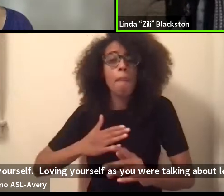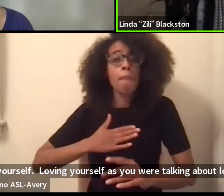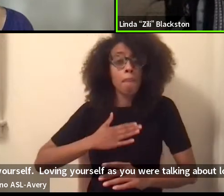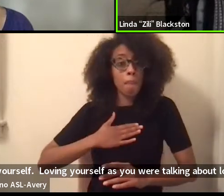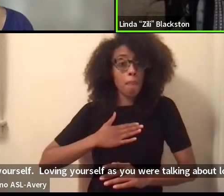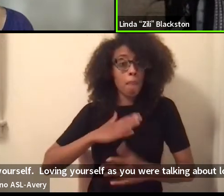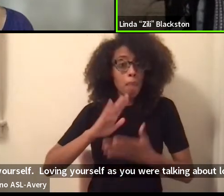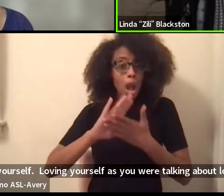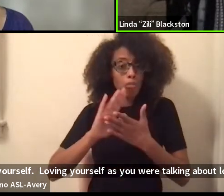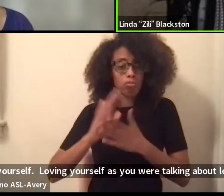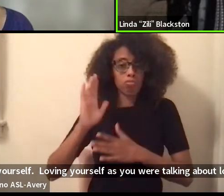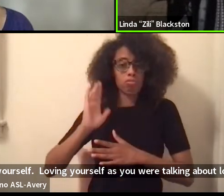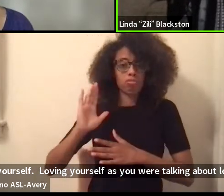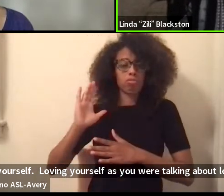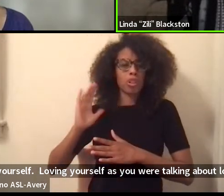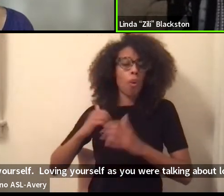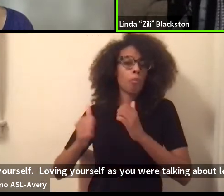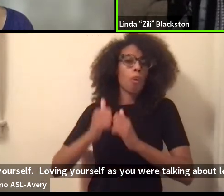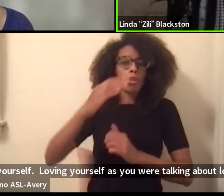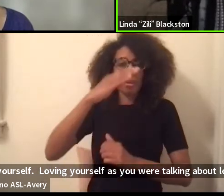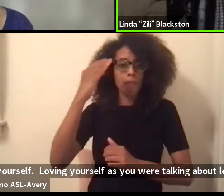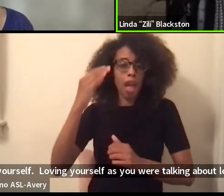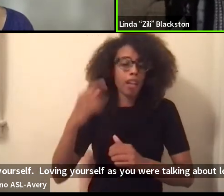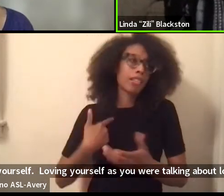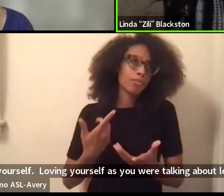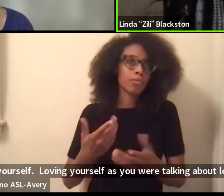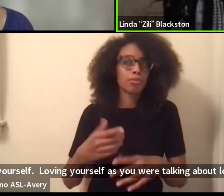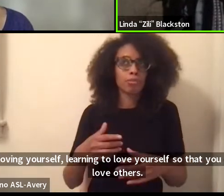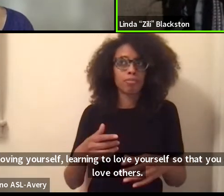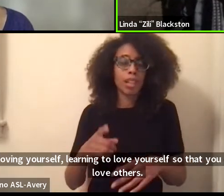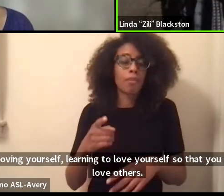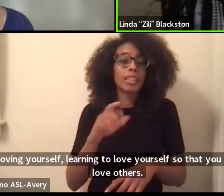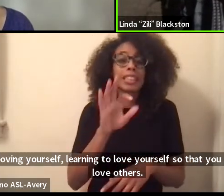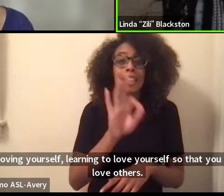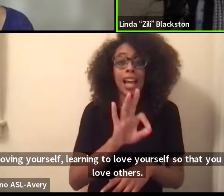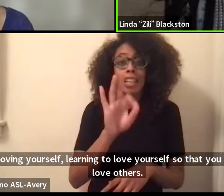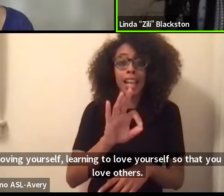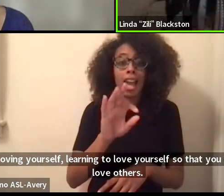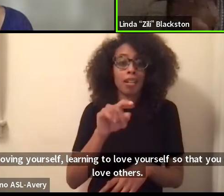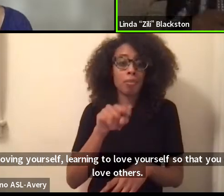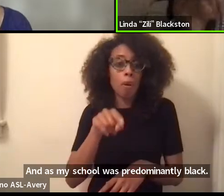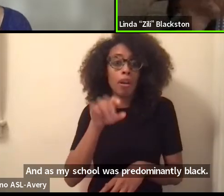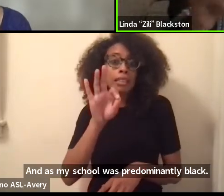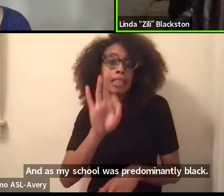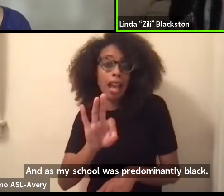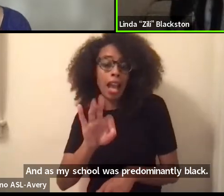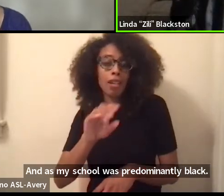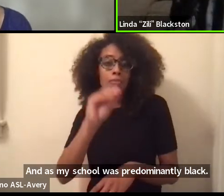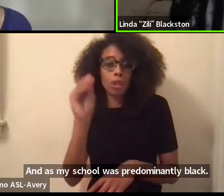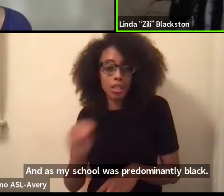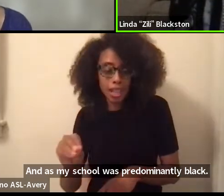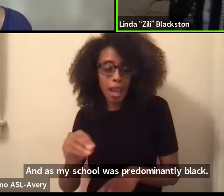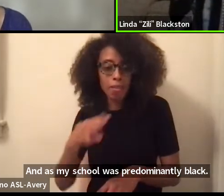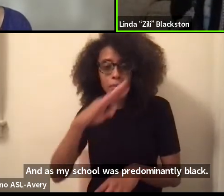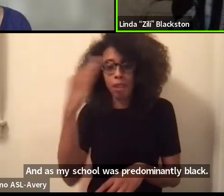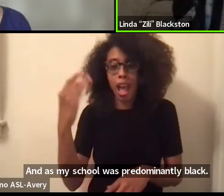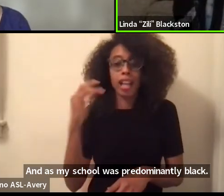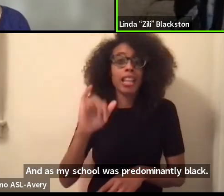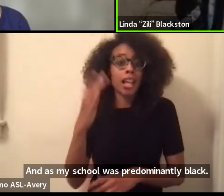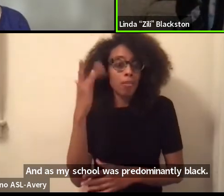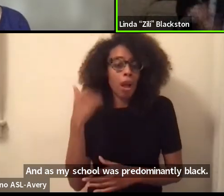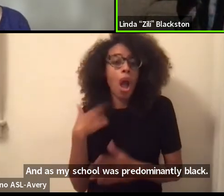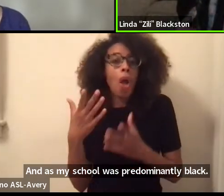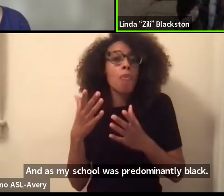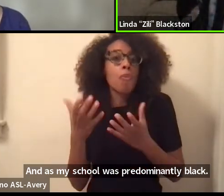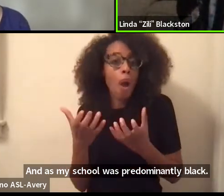Black, I worked in, not predominantly, it was 99.9% Black when I went into it, because that's why I wanted to teach at that school. I